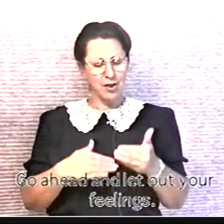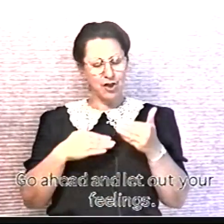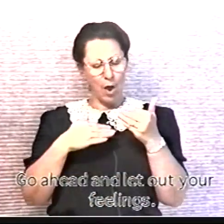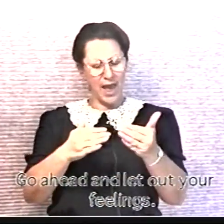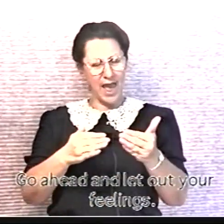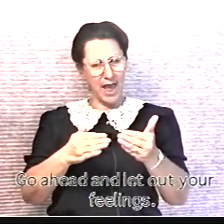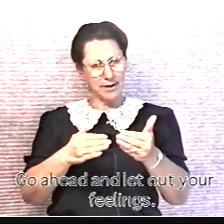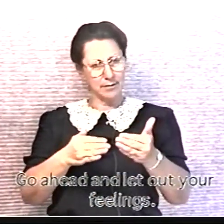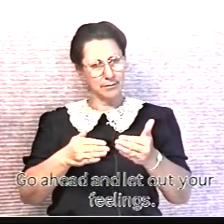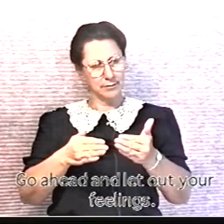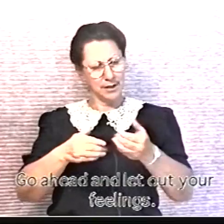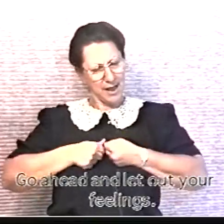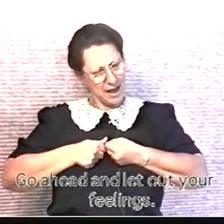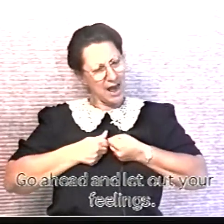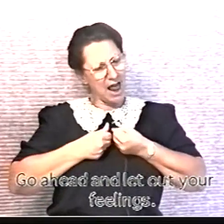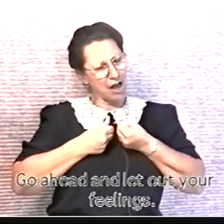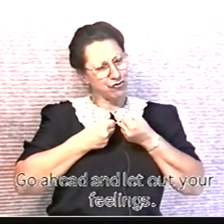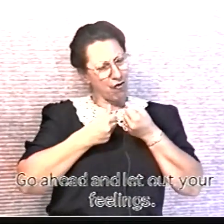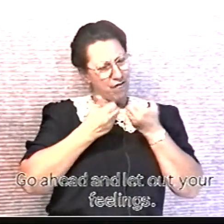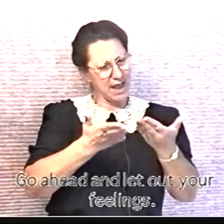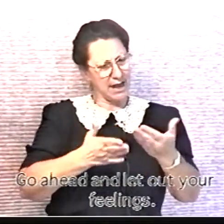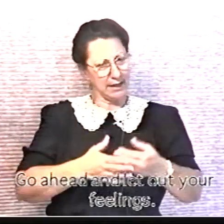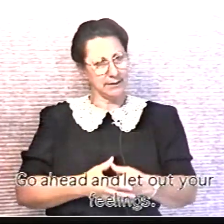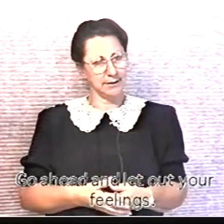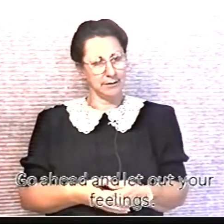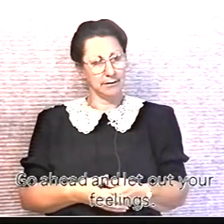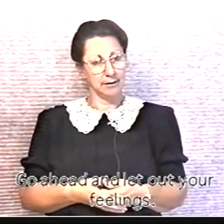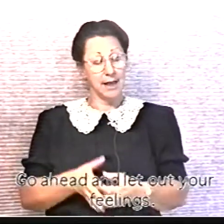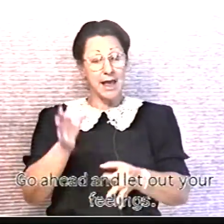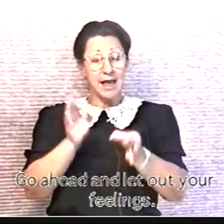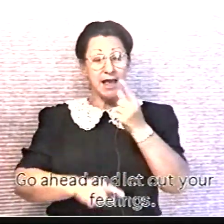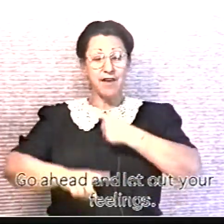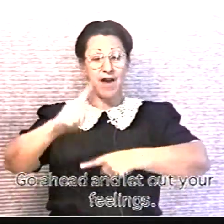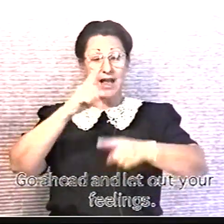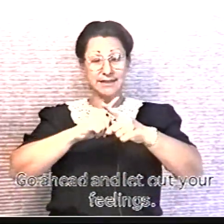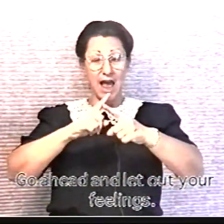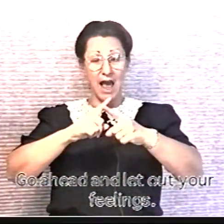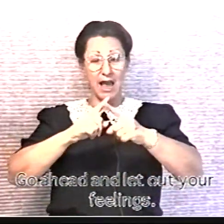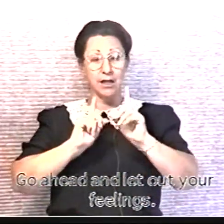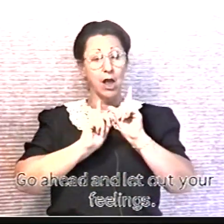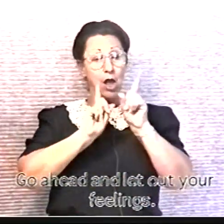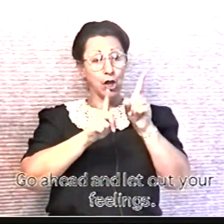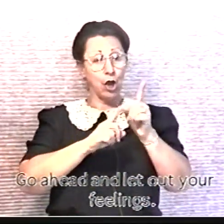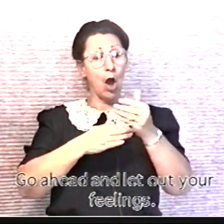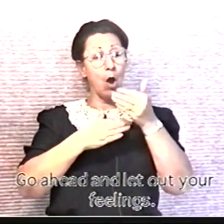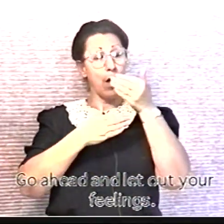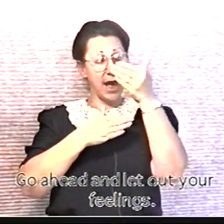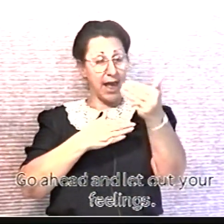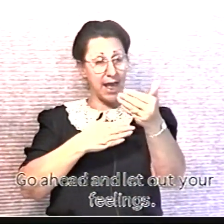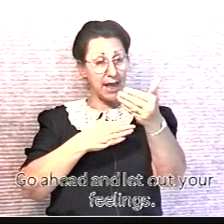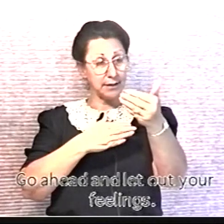Go ahead. Let out your feelings. If I sign, go ahead,